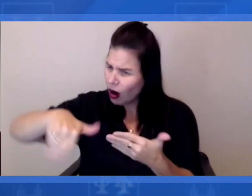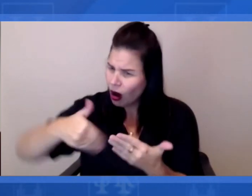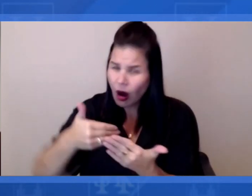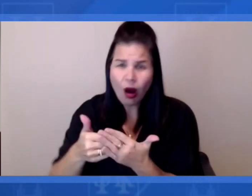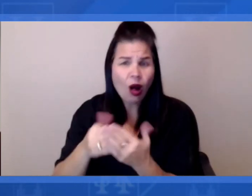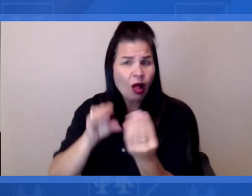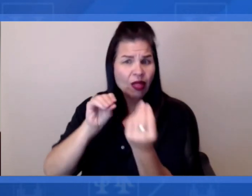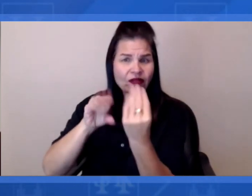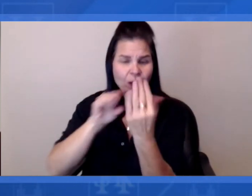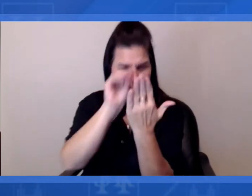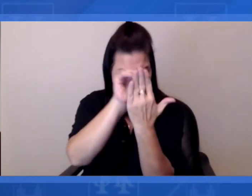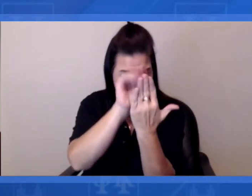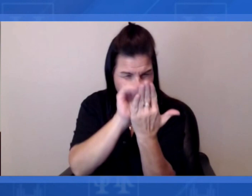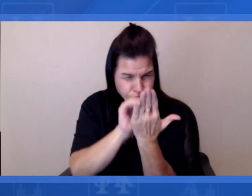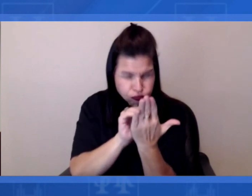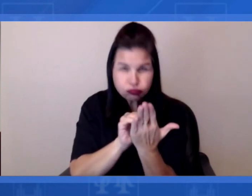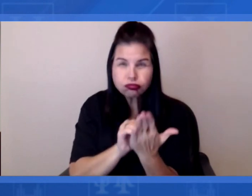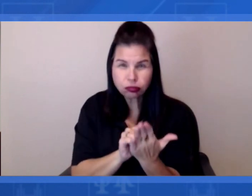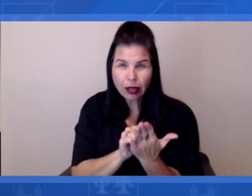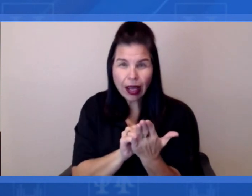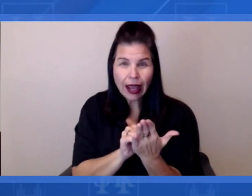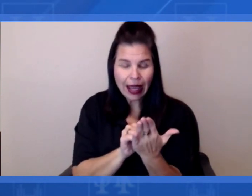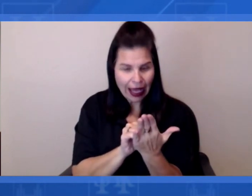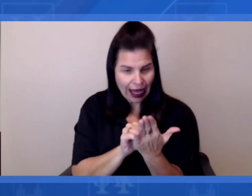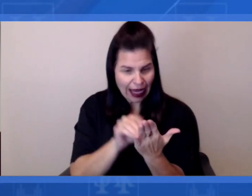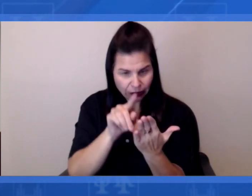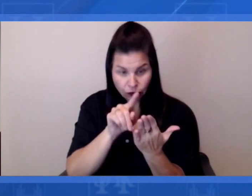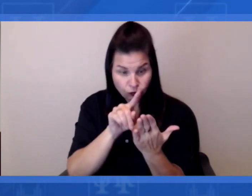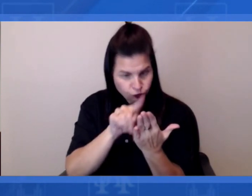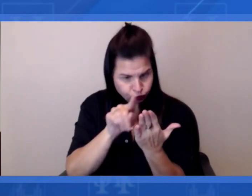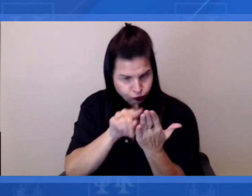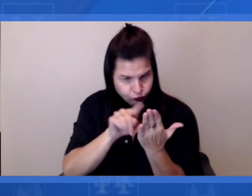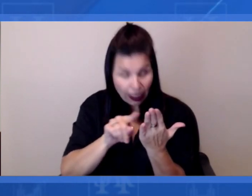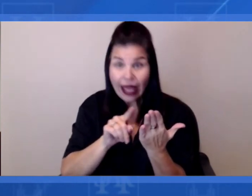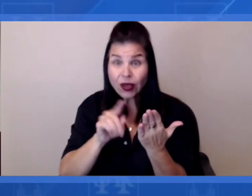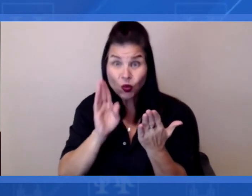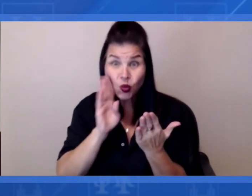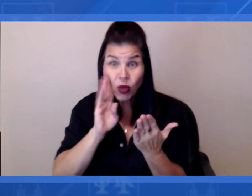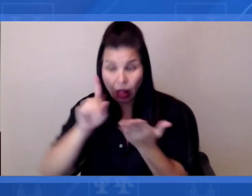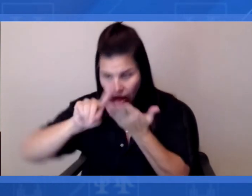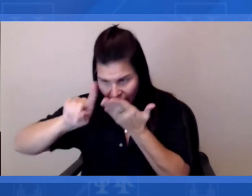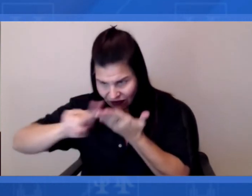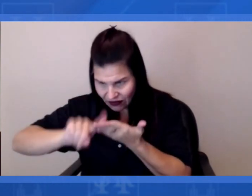logged and tracked, and complaints are investigated.